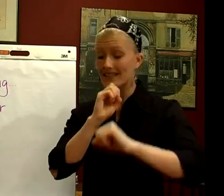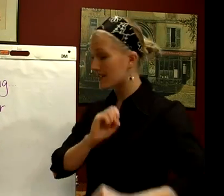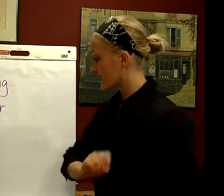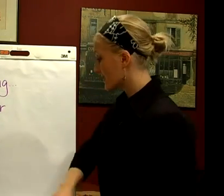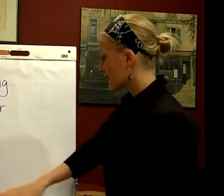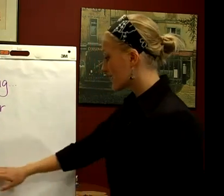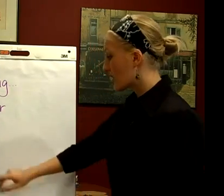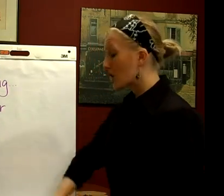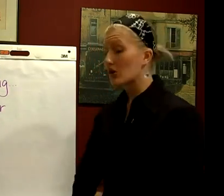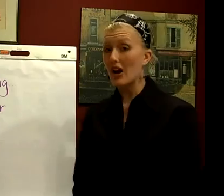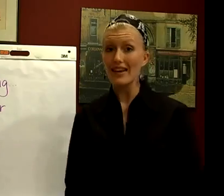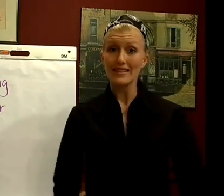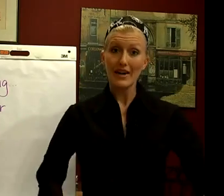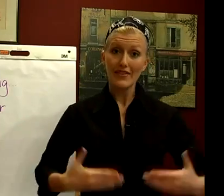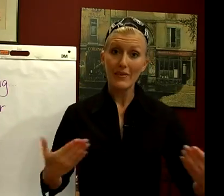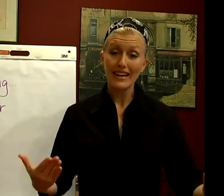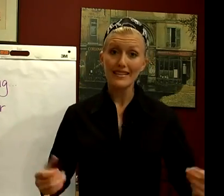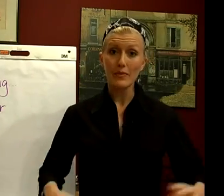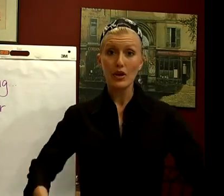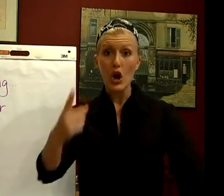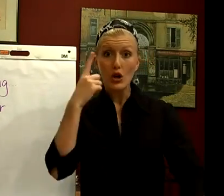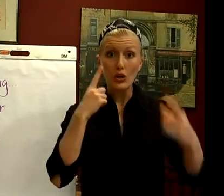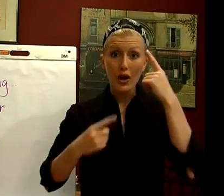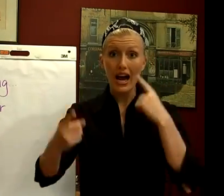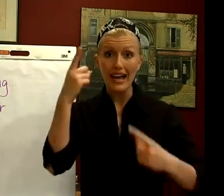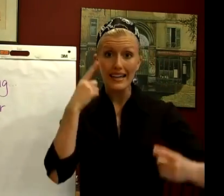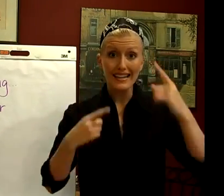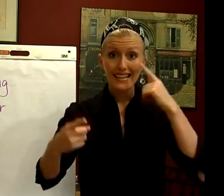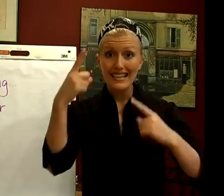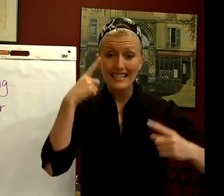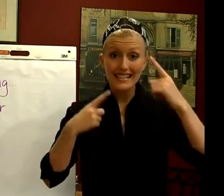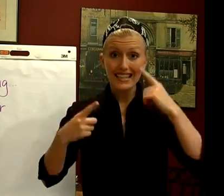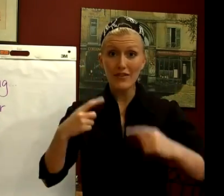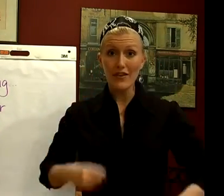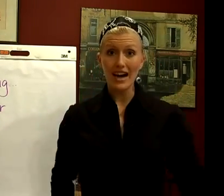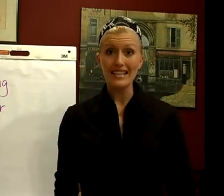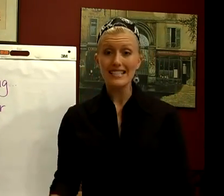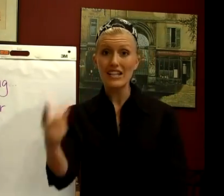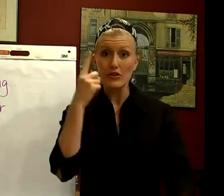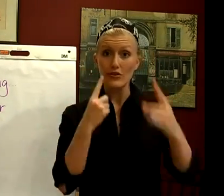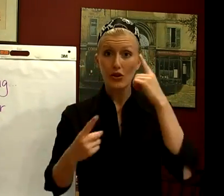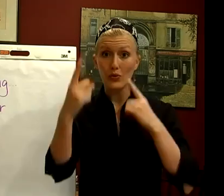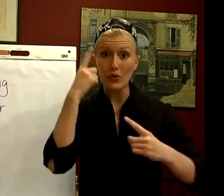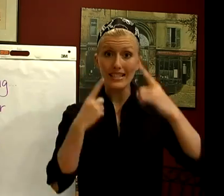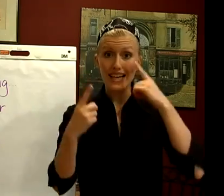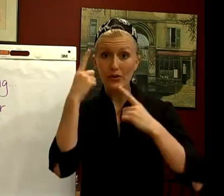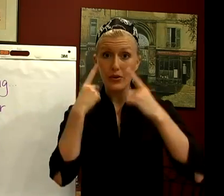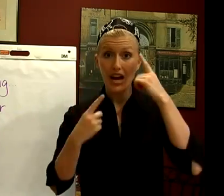quiet. Cry. This might have made someone cry, to signify tears rolling down your